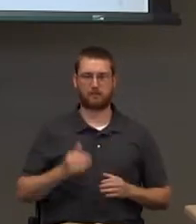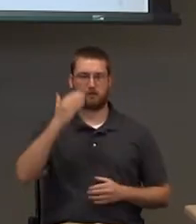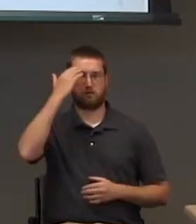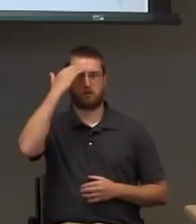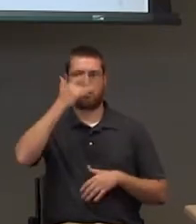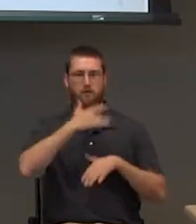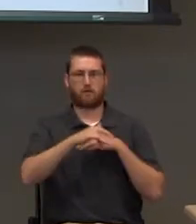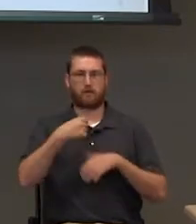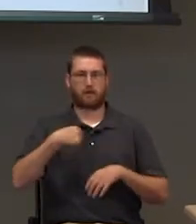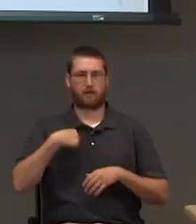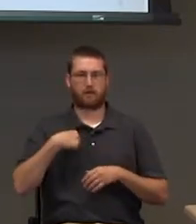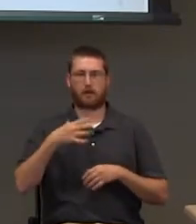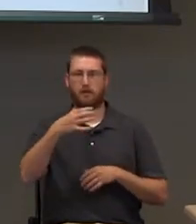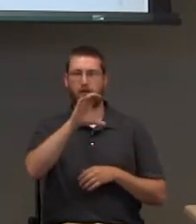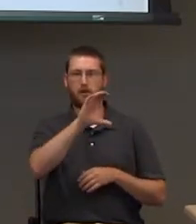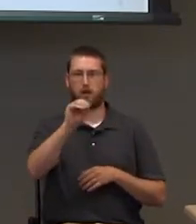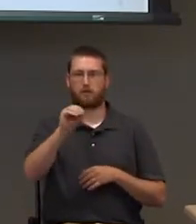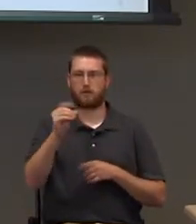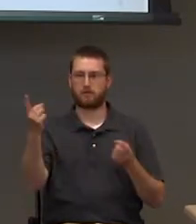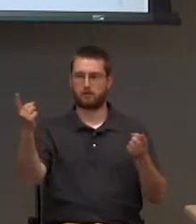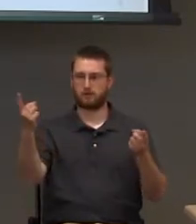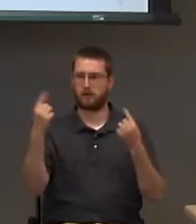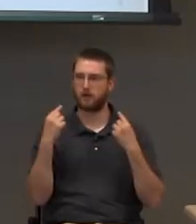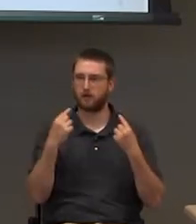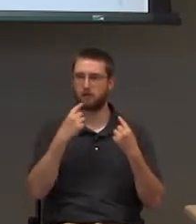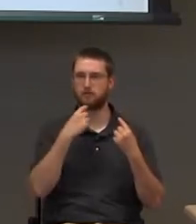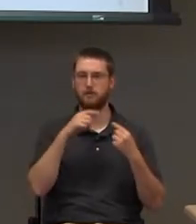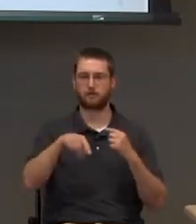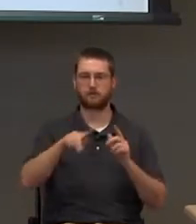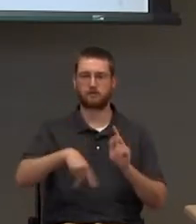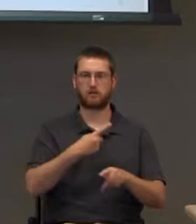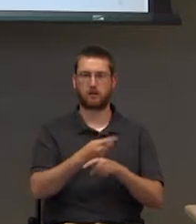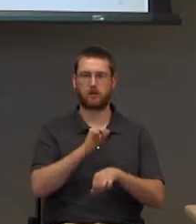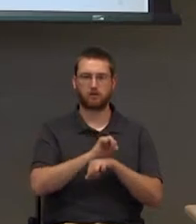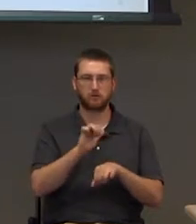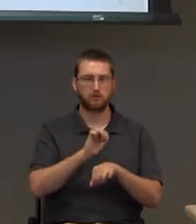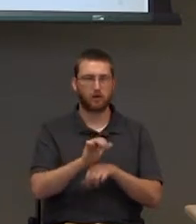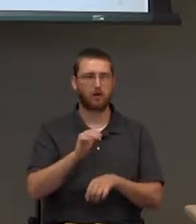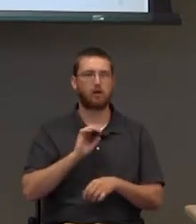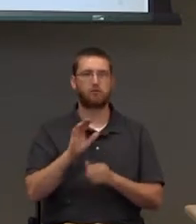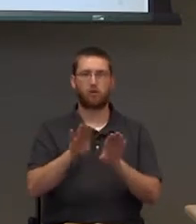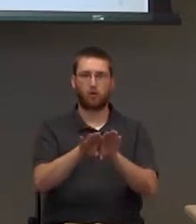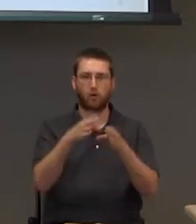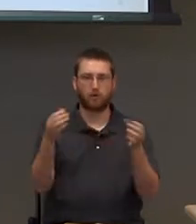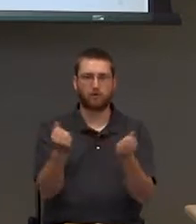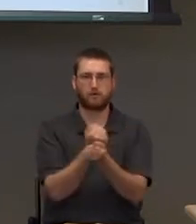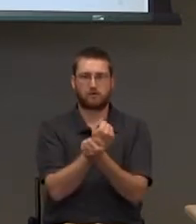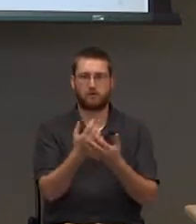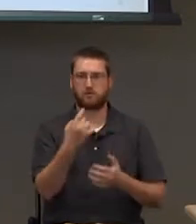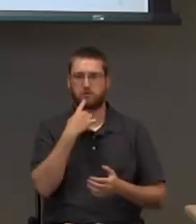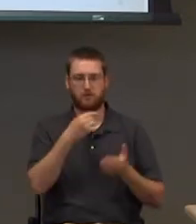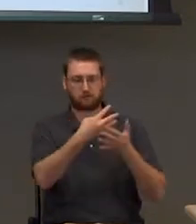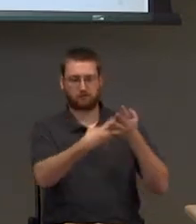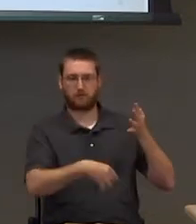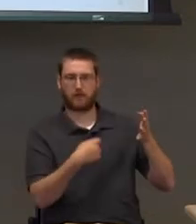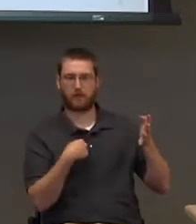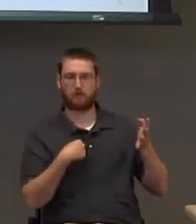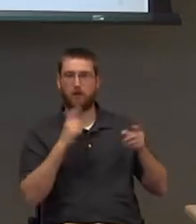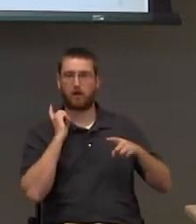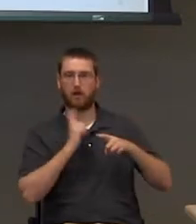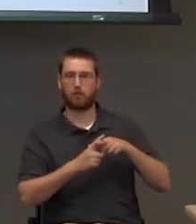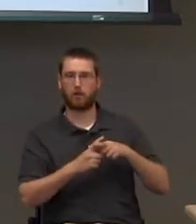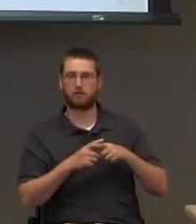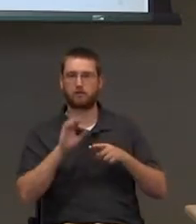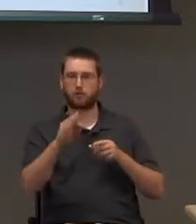get your companies together, have them say, these are the types of jobs we have, these are the types of openings we have, and most importantly, here's how much you can